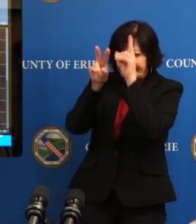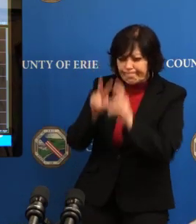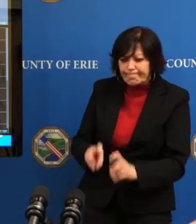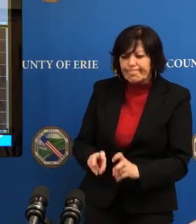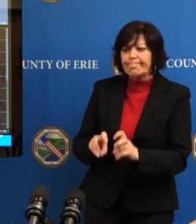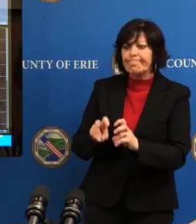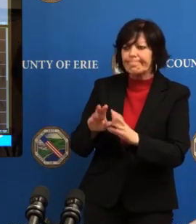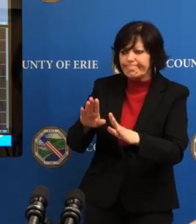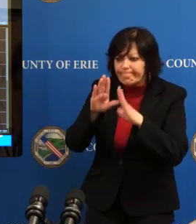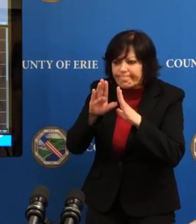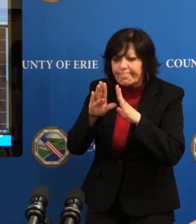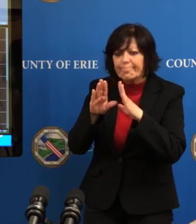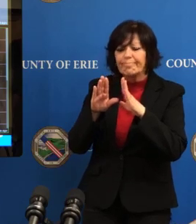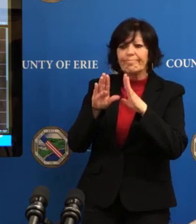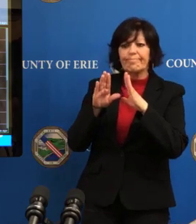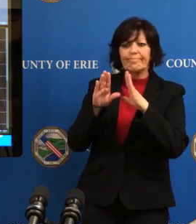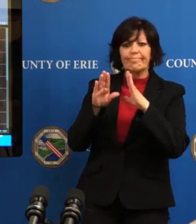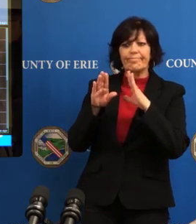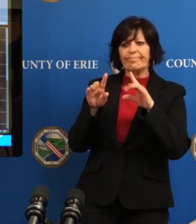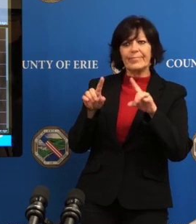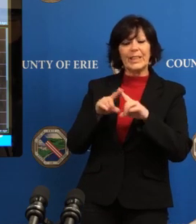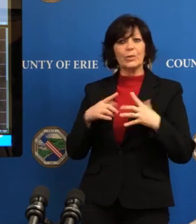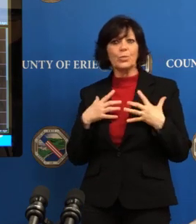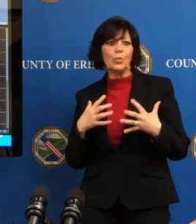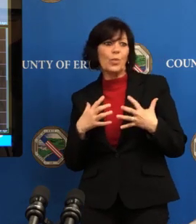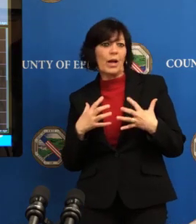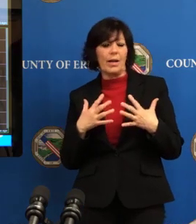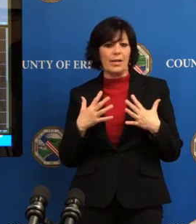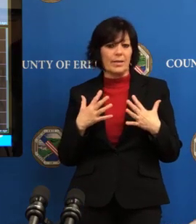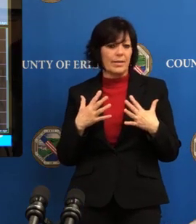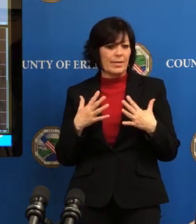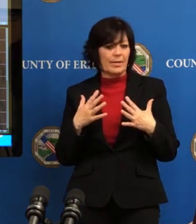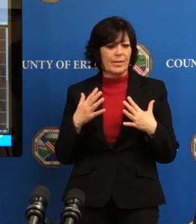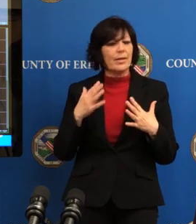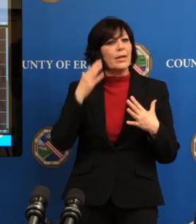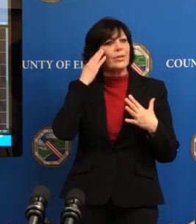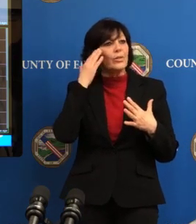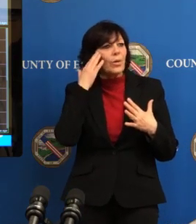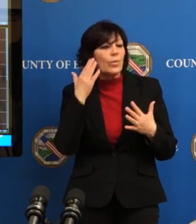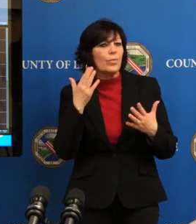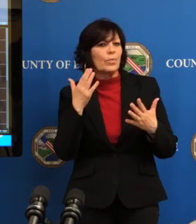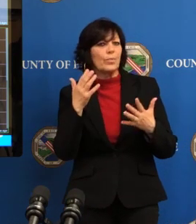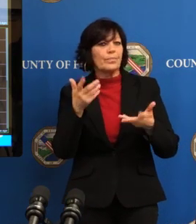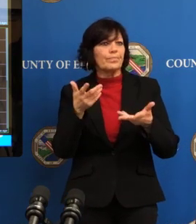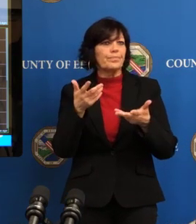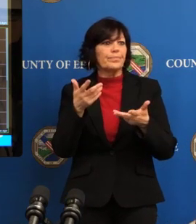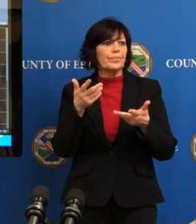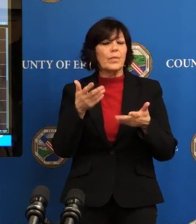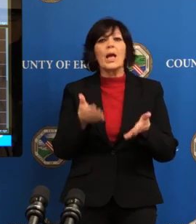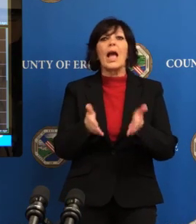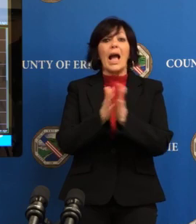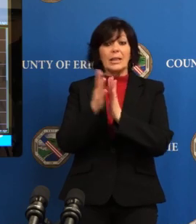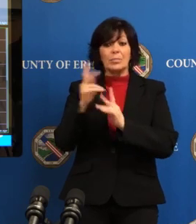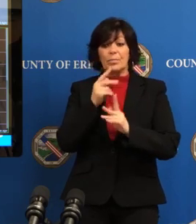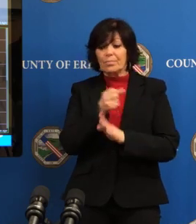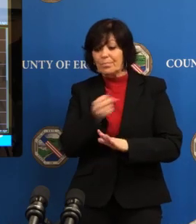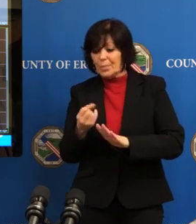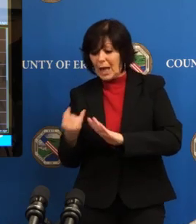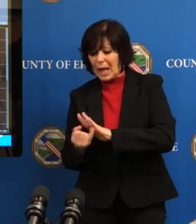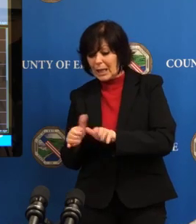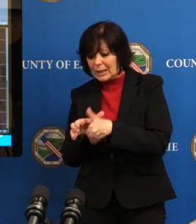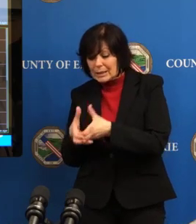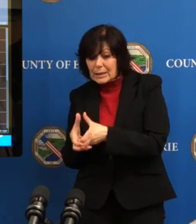as vigilant as doing asking people to be in isolation and